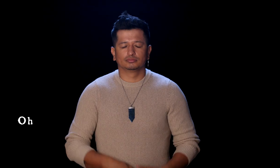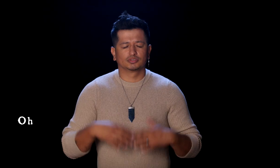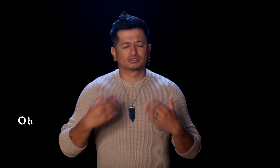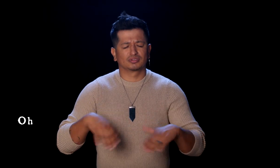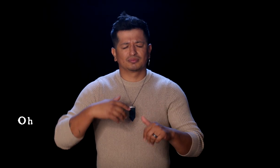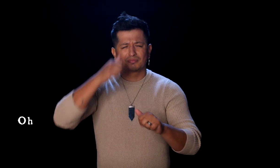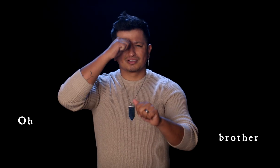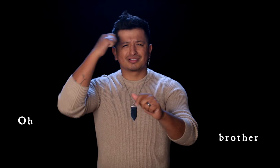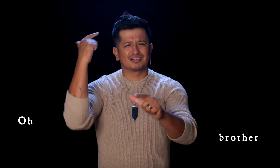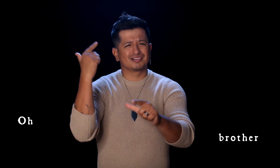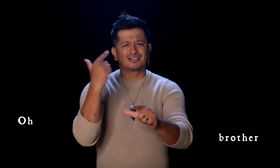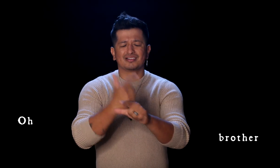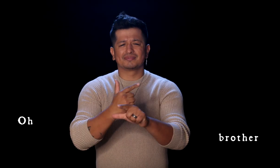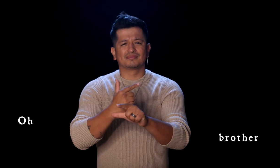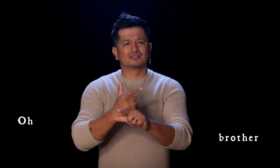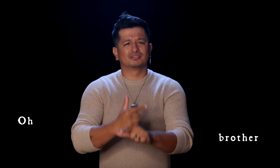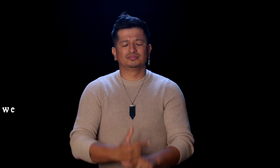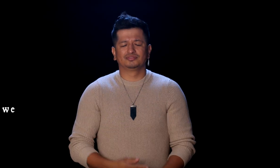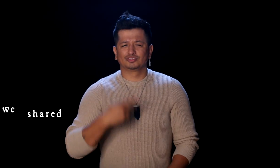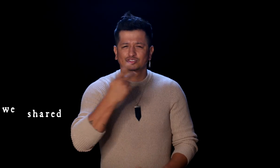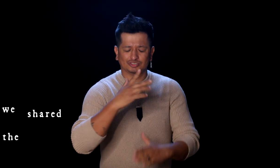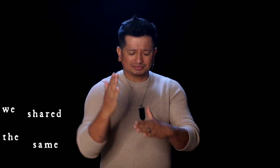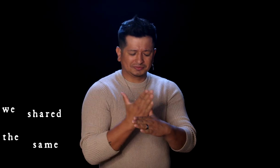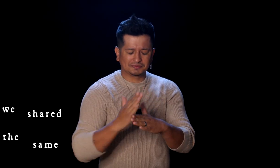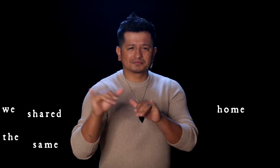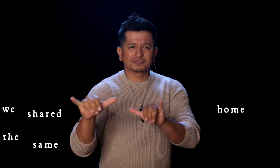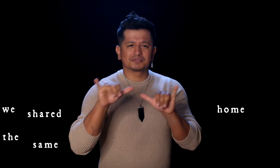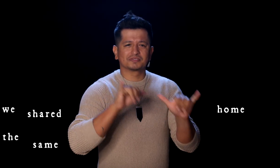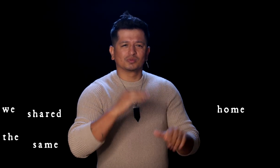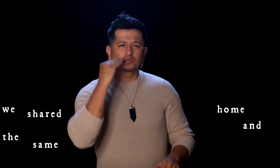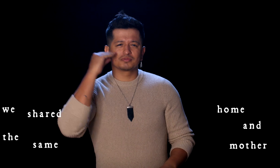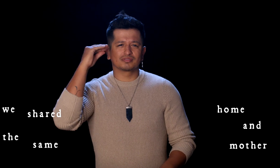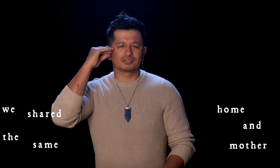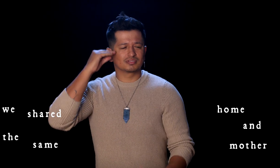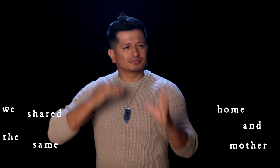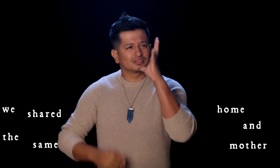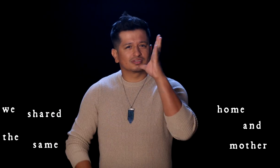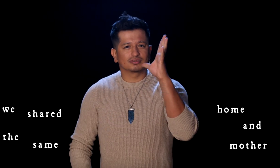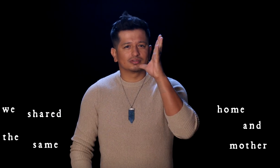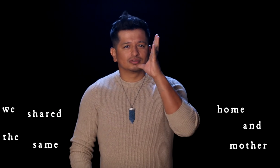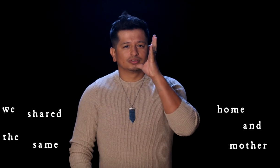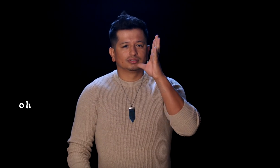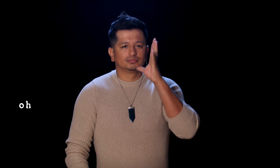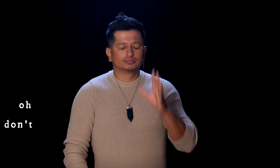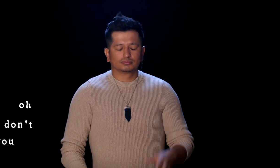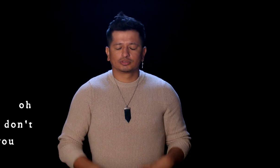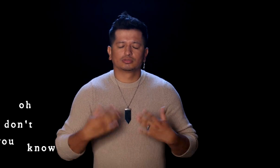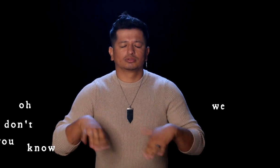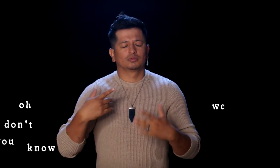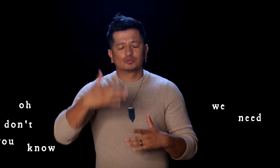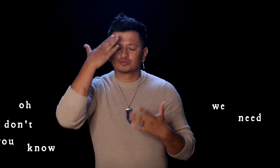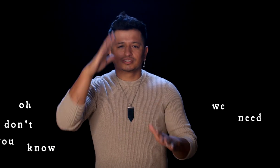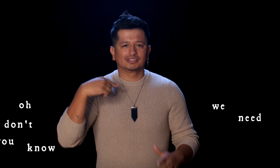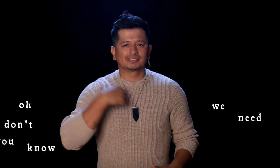Oh, brother, we shared the same home and mother Oh, don't